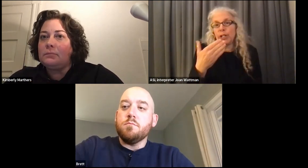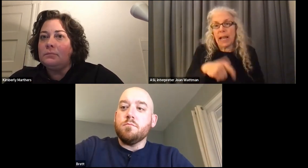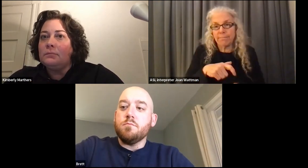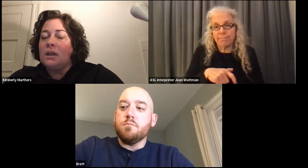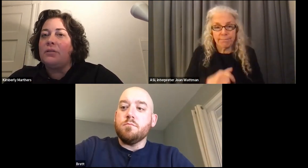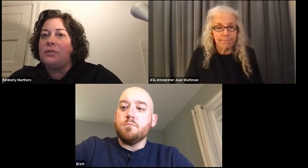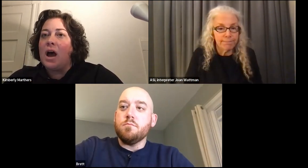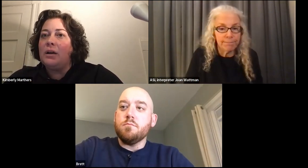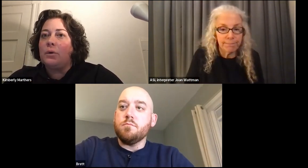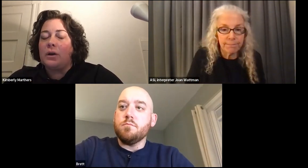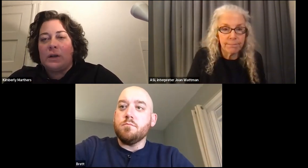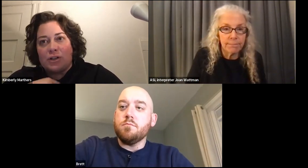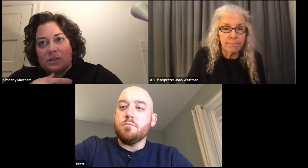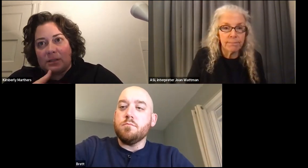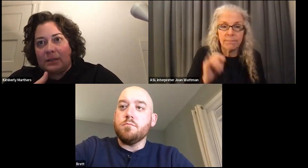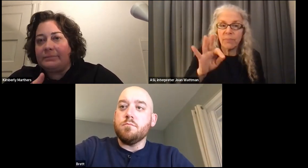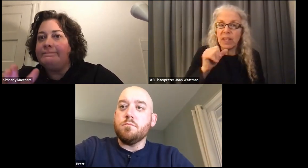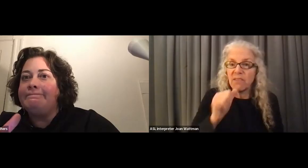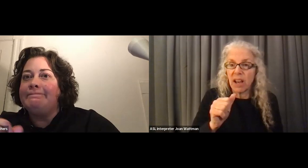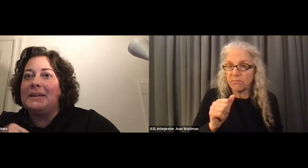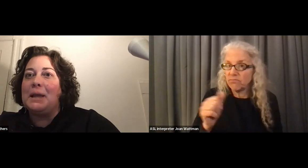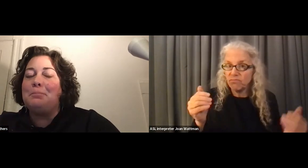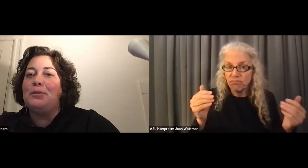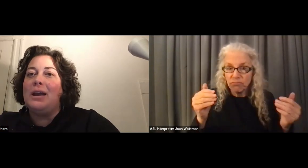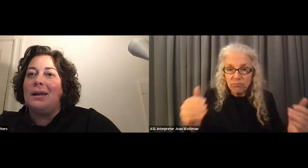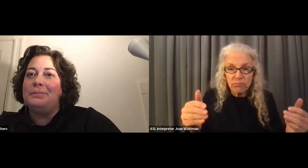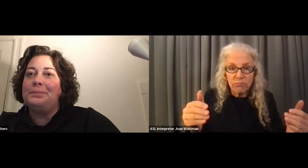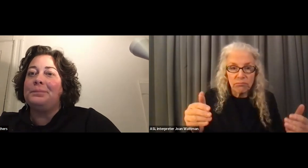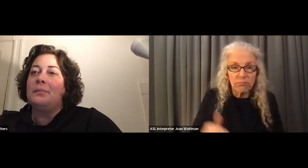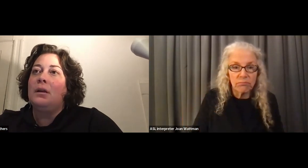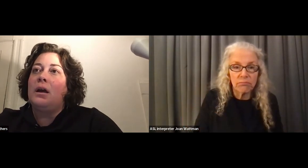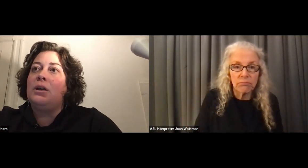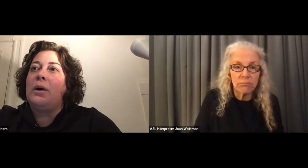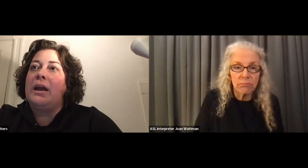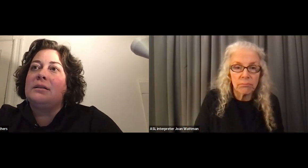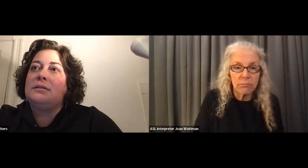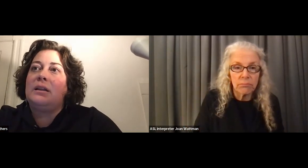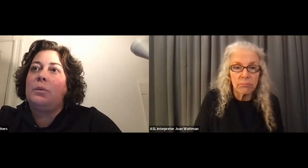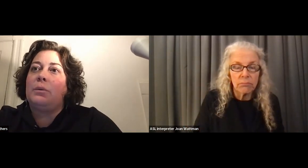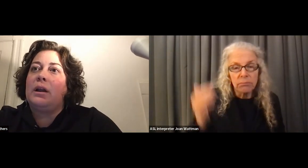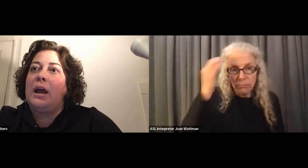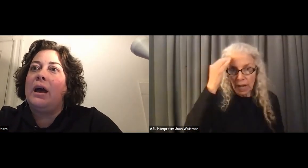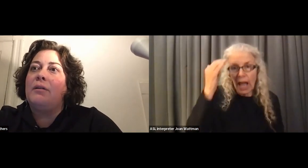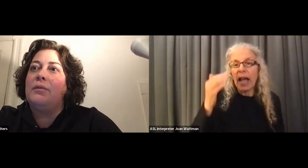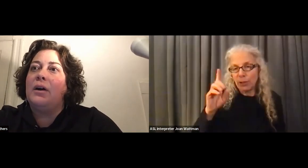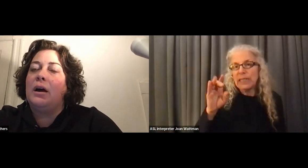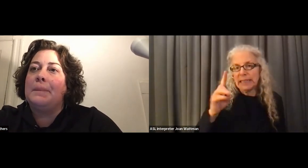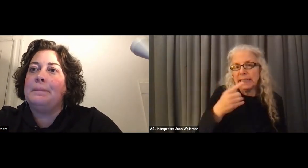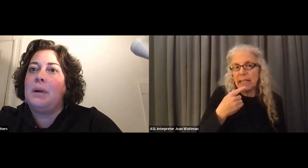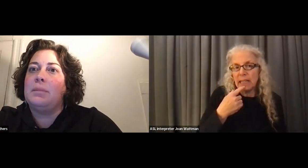If not, we're going to just keep moving on. I know I had said that we were going to